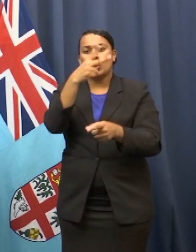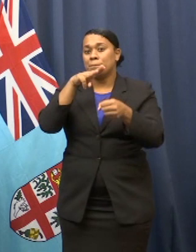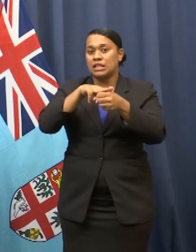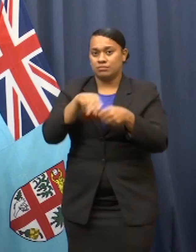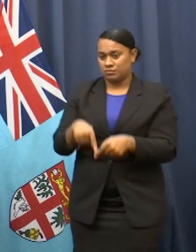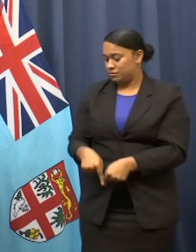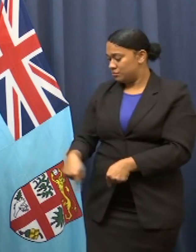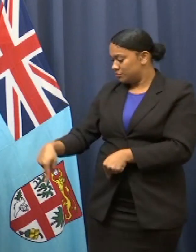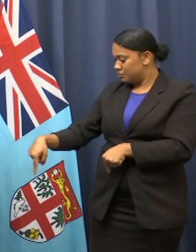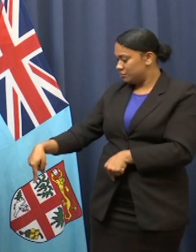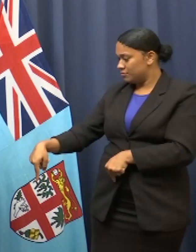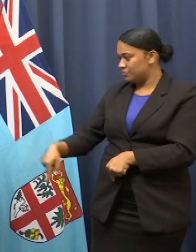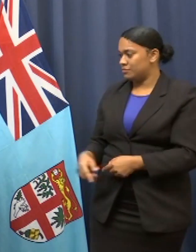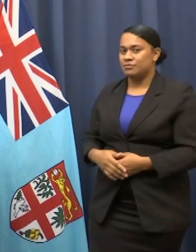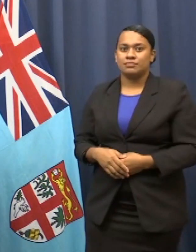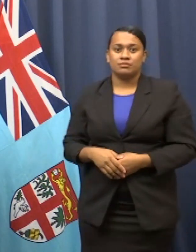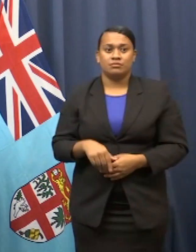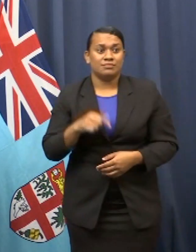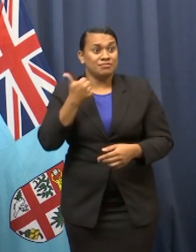from others as much as possible.